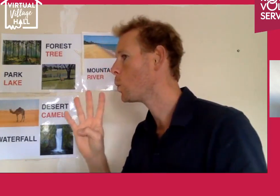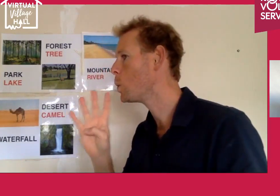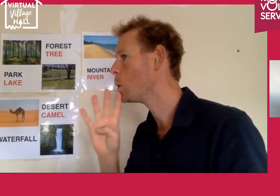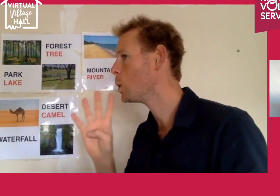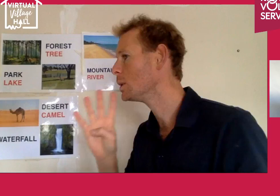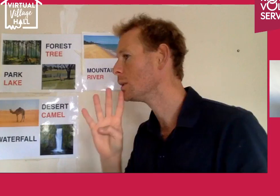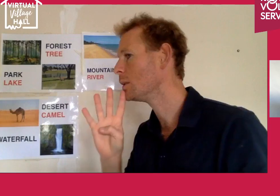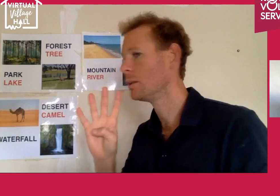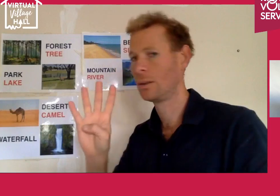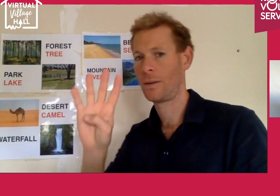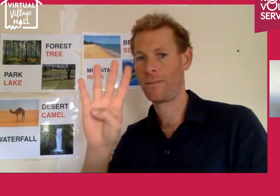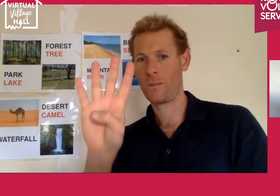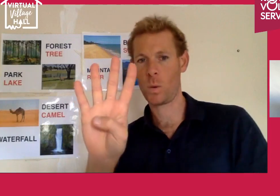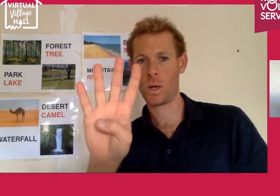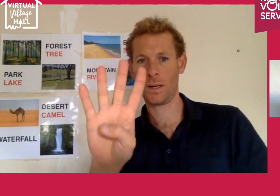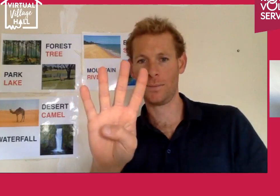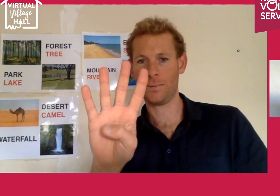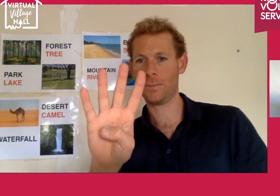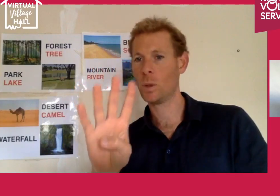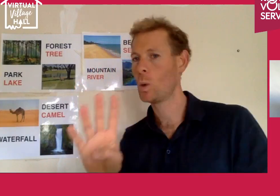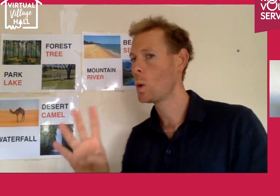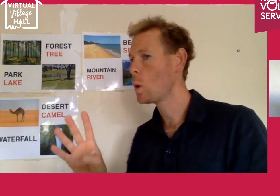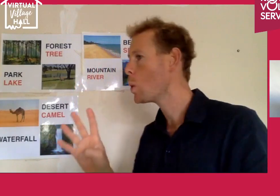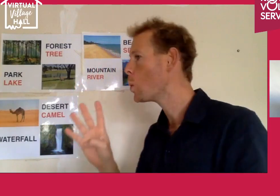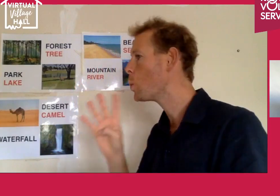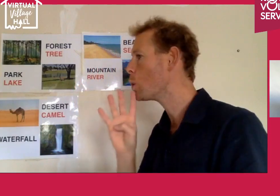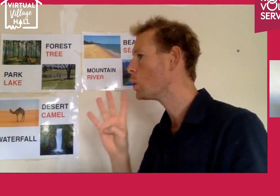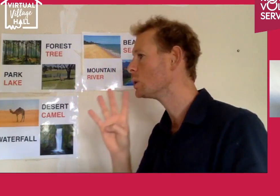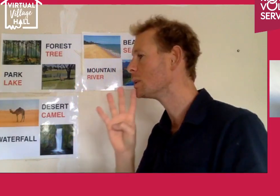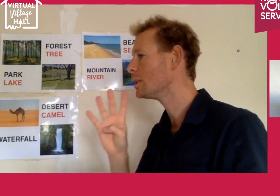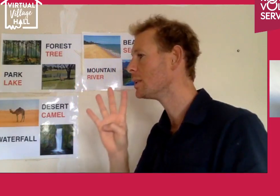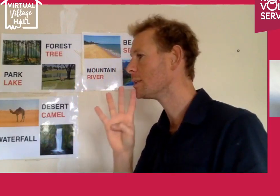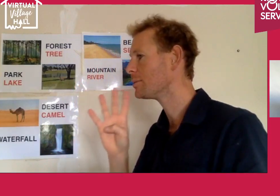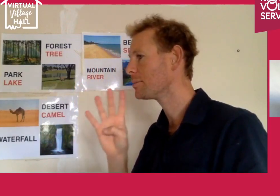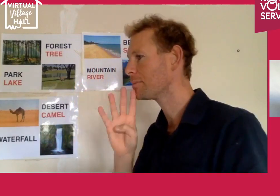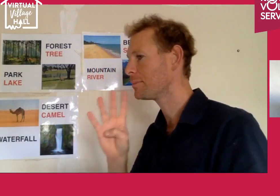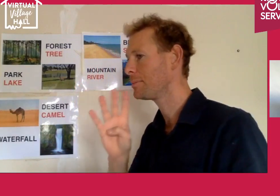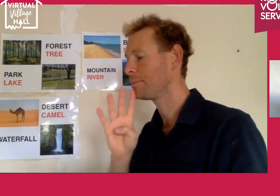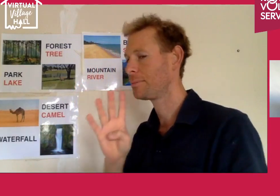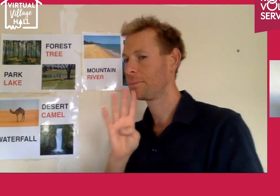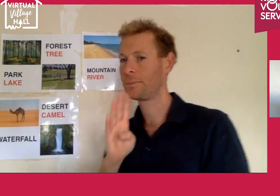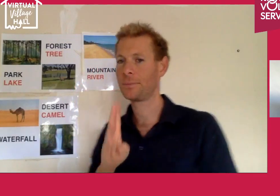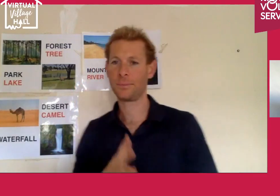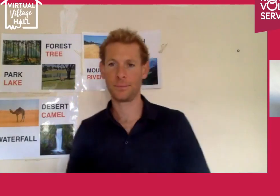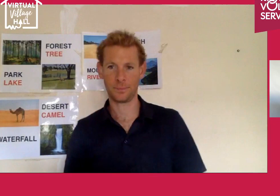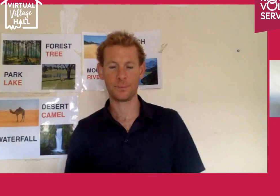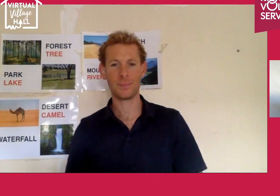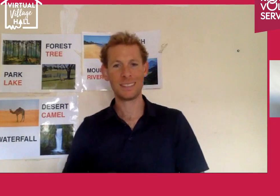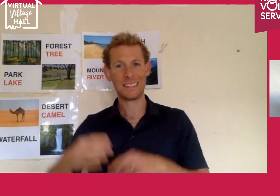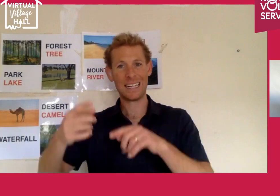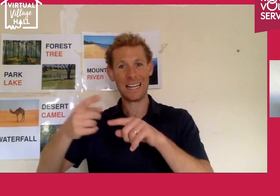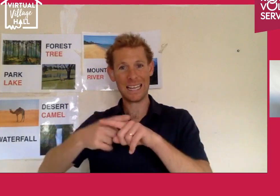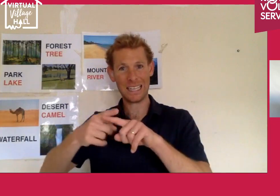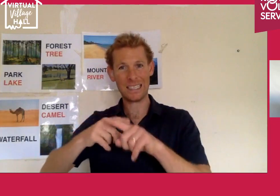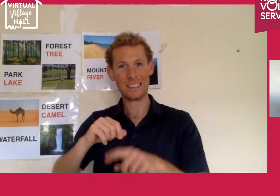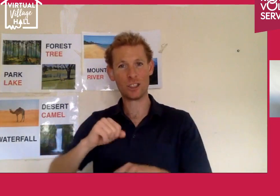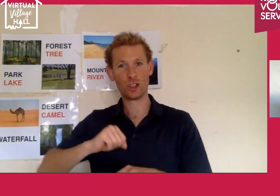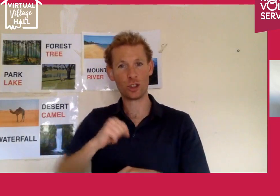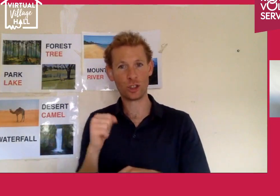water. So four fingers spread out, tapping your chin, water. And